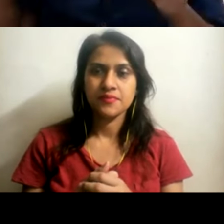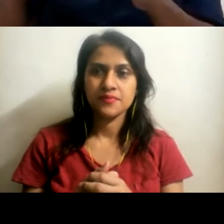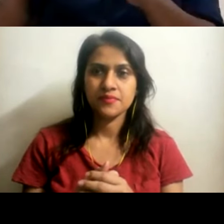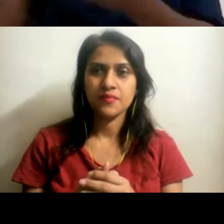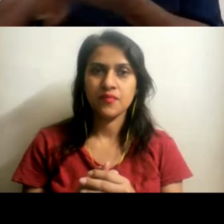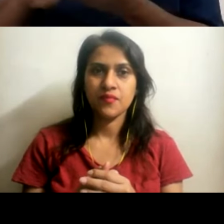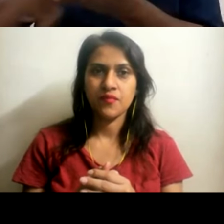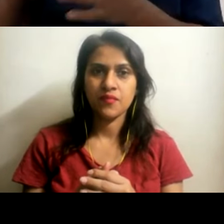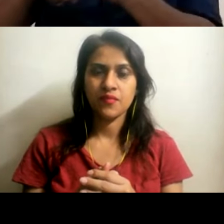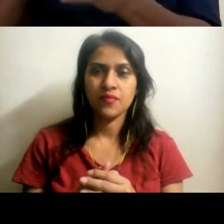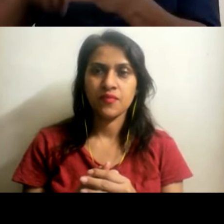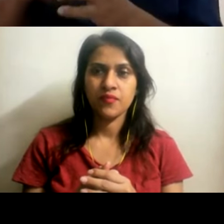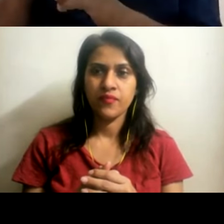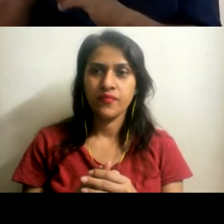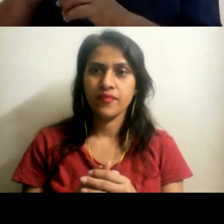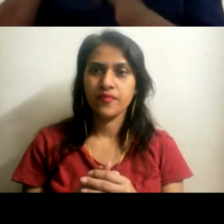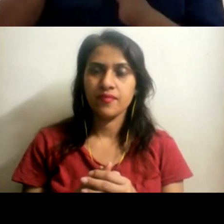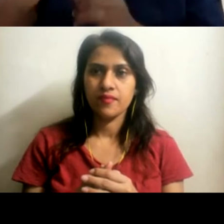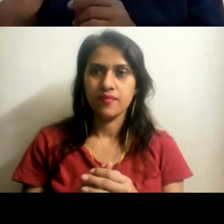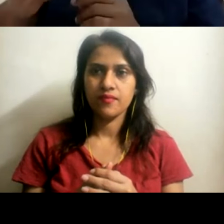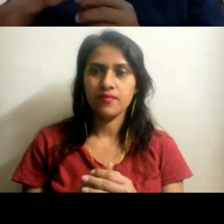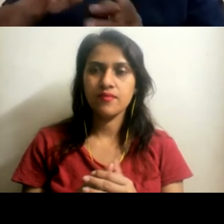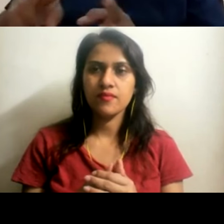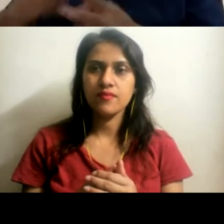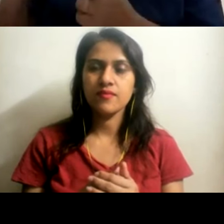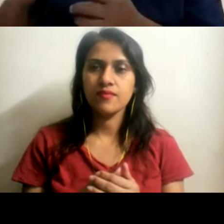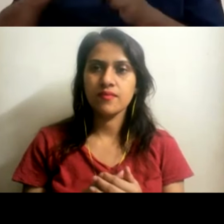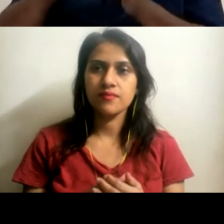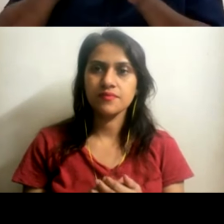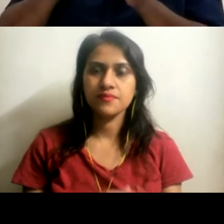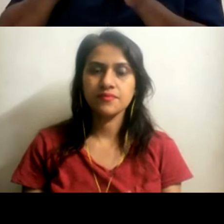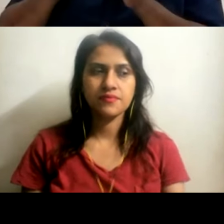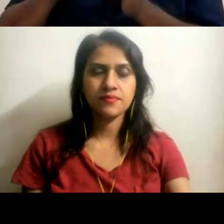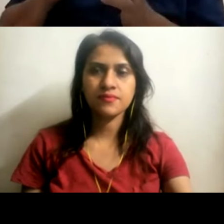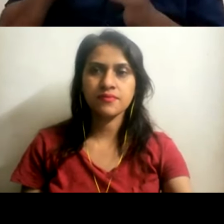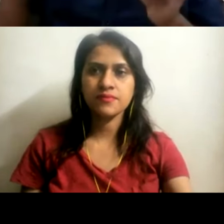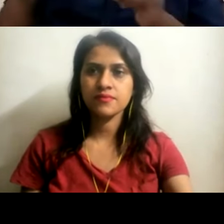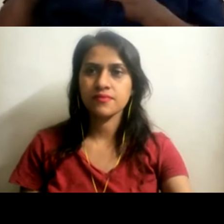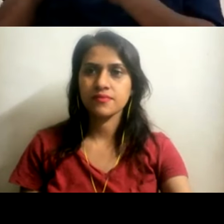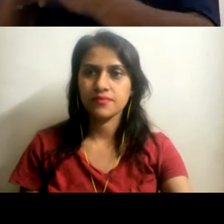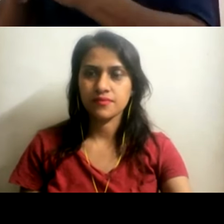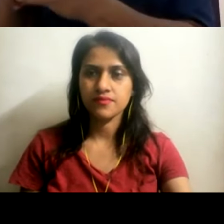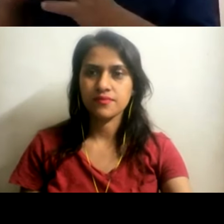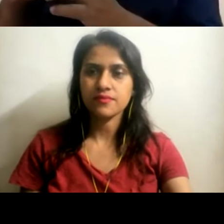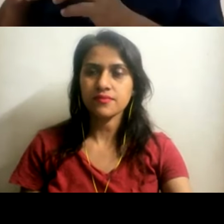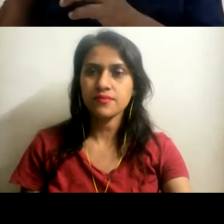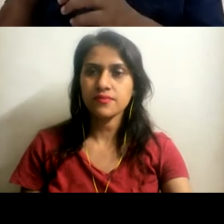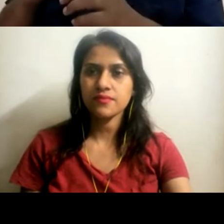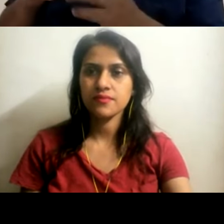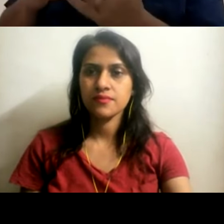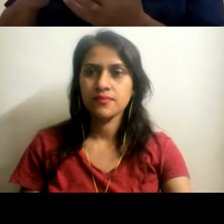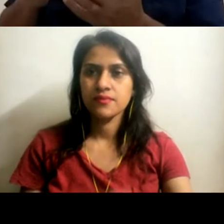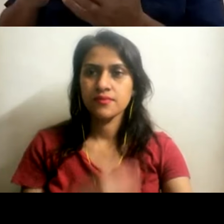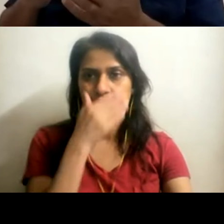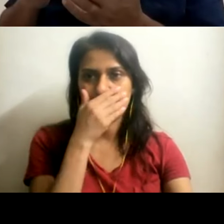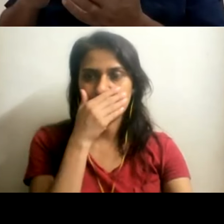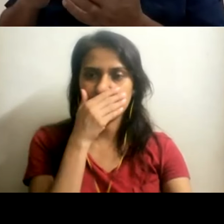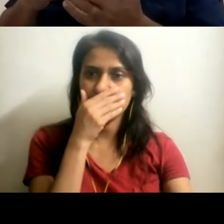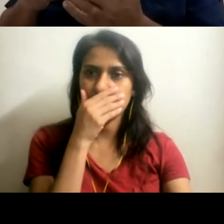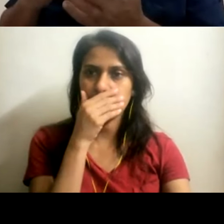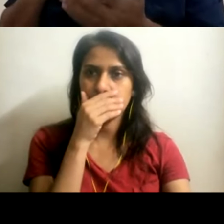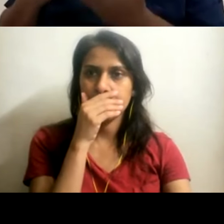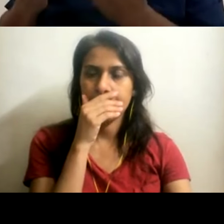in Delhi might yield very different answers when I ask the same questions to somebody in